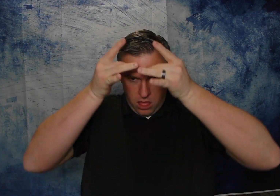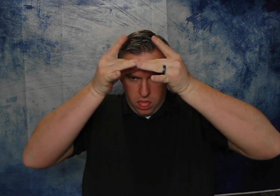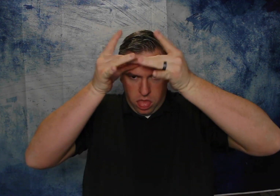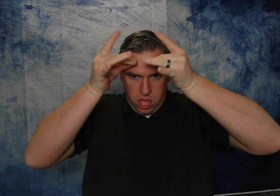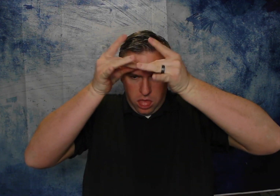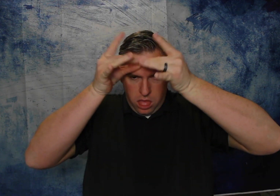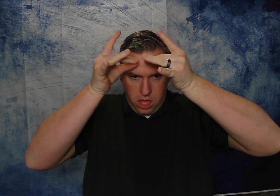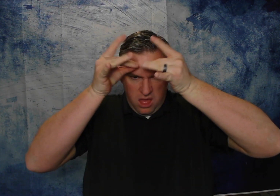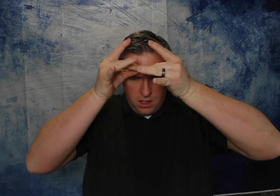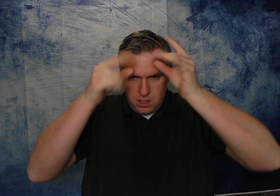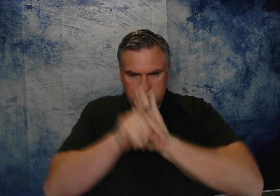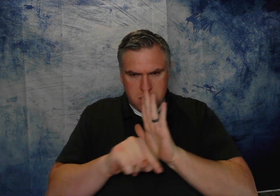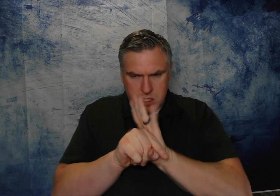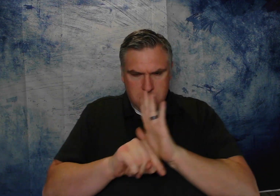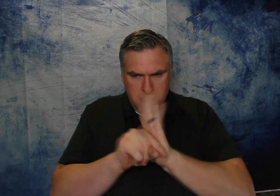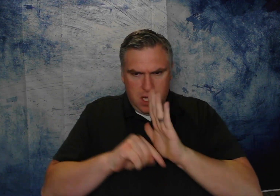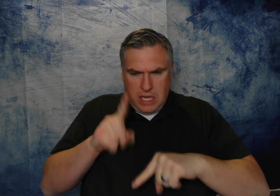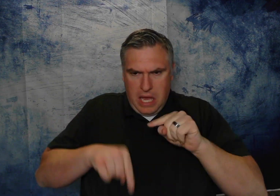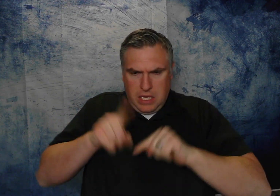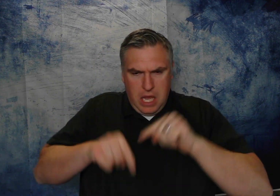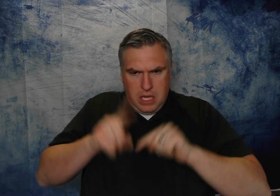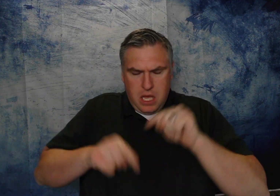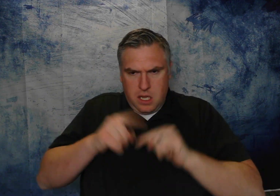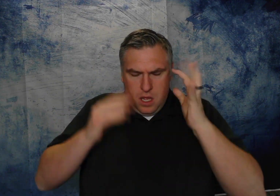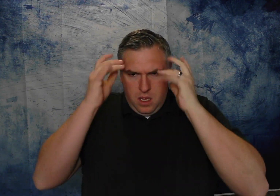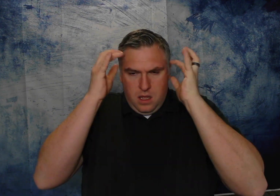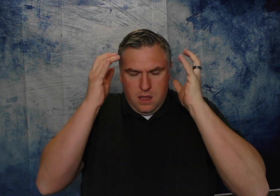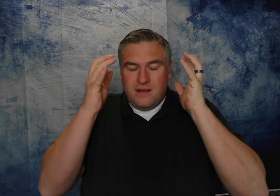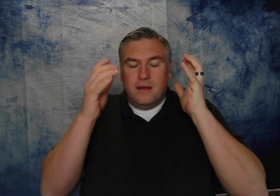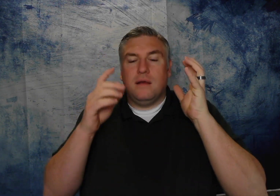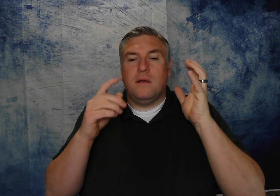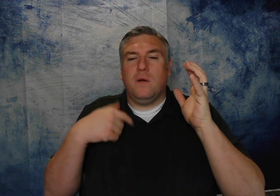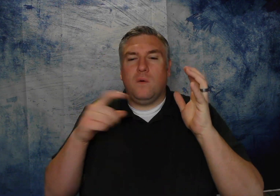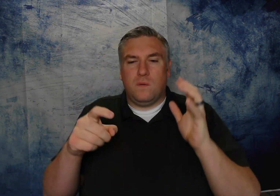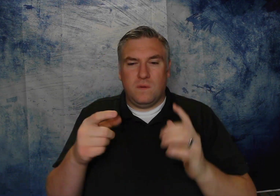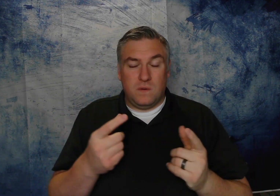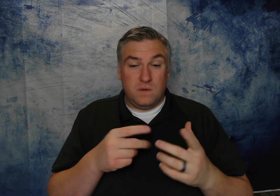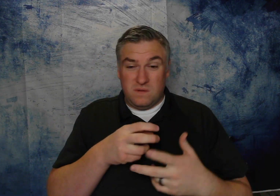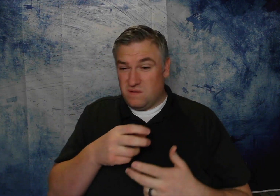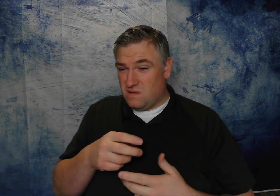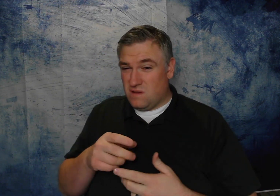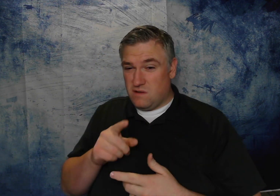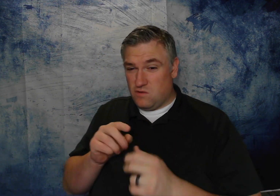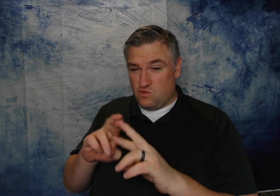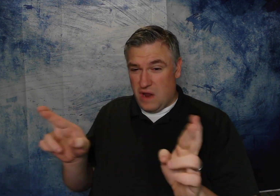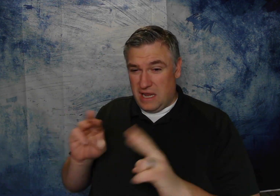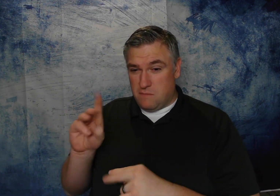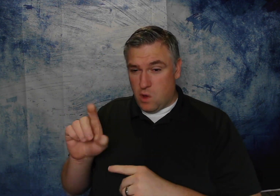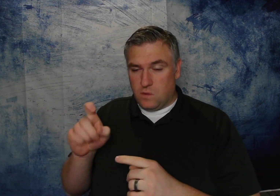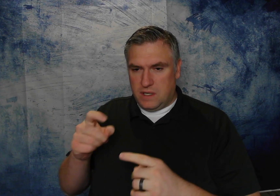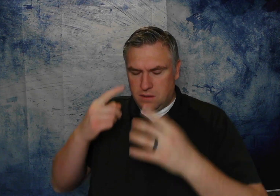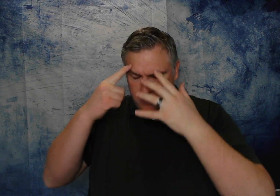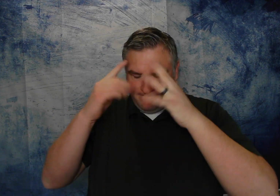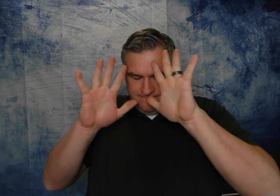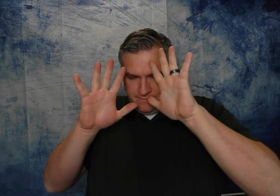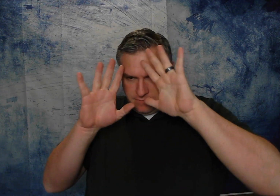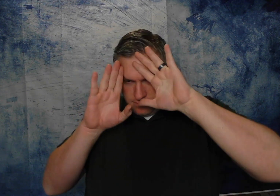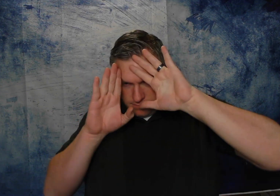Now, third thing is your inner dialogue. Negative. I can't. Those negative inner messages. In ready mode, we need